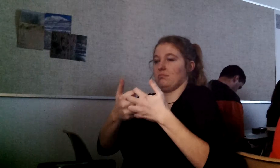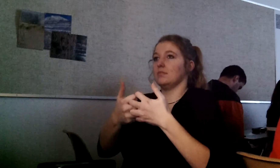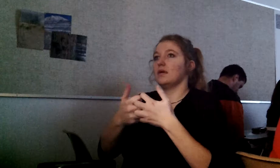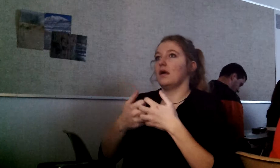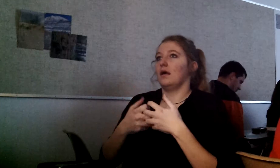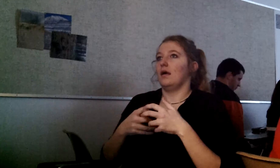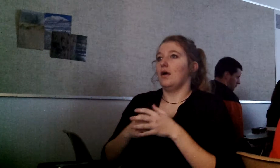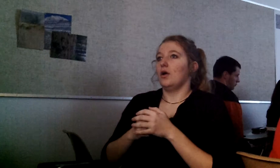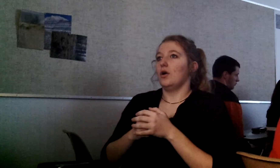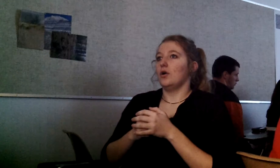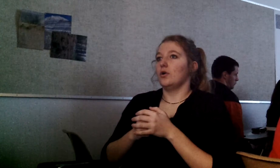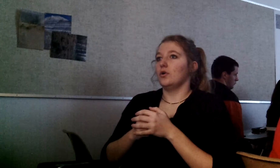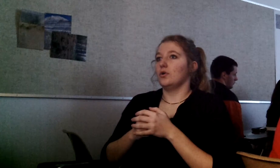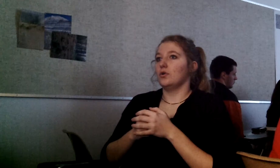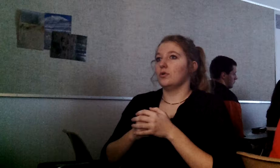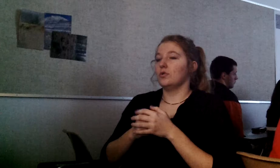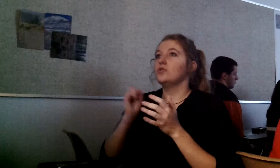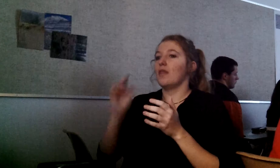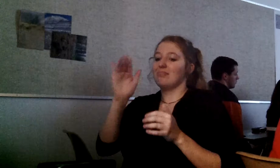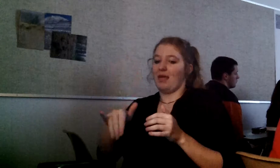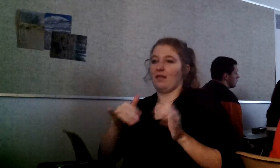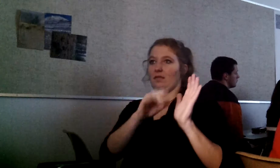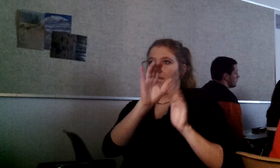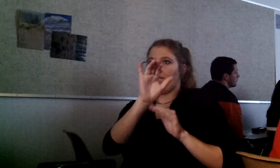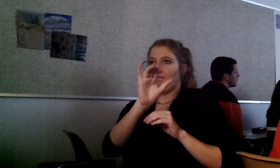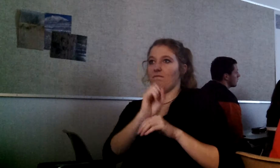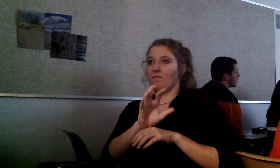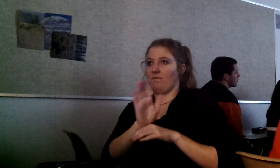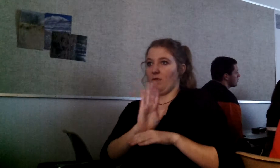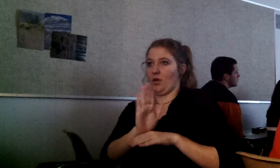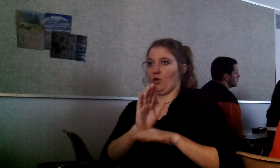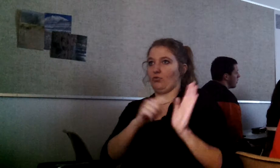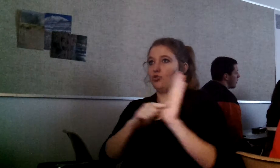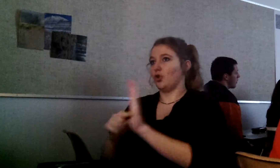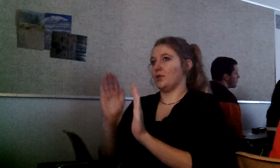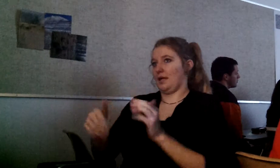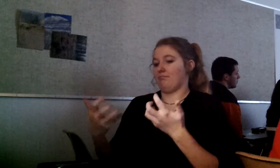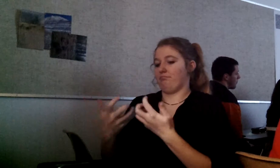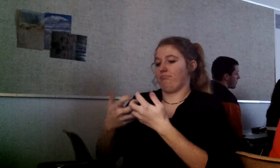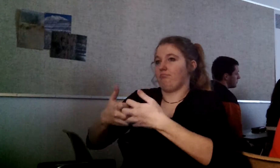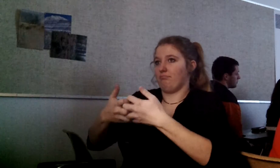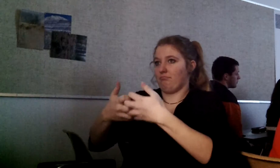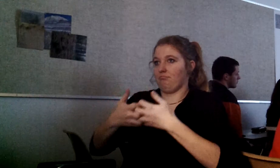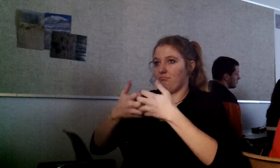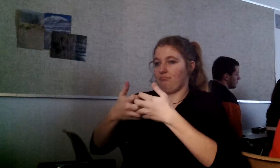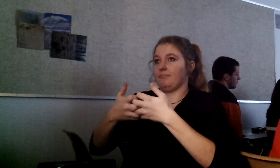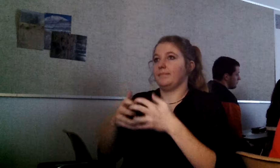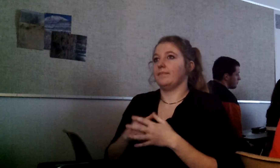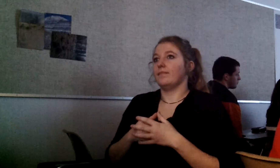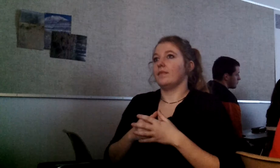in lecture, but they do show that in this video. And then they talk about 3 different catenin molecules. We've just talked